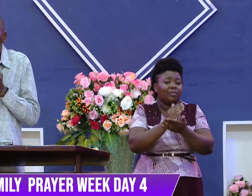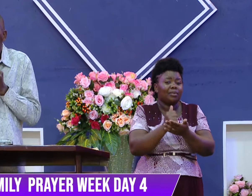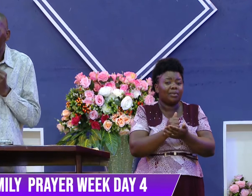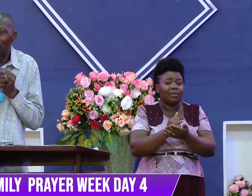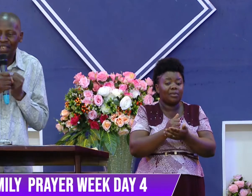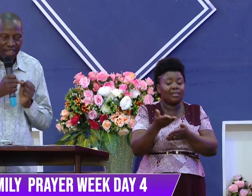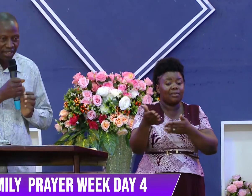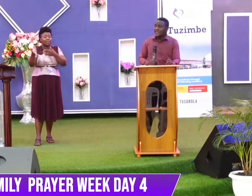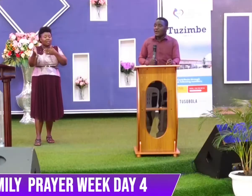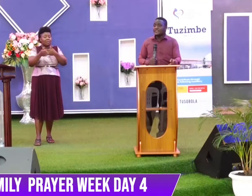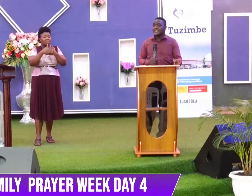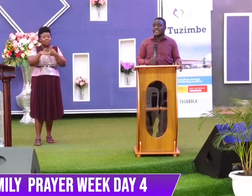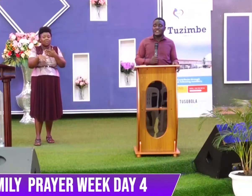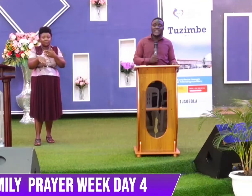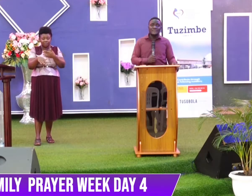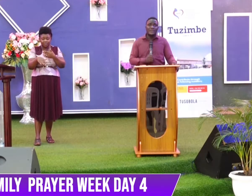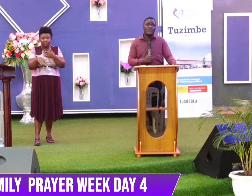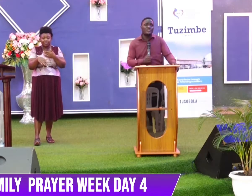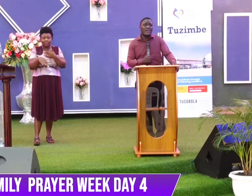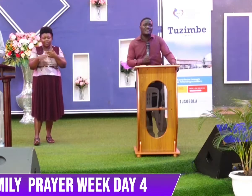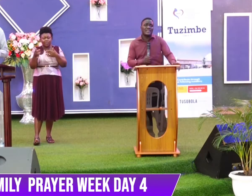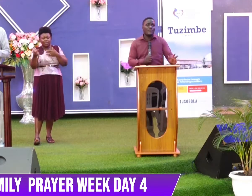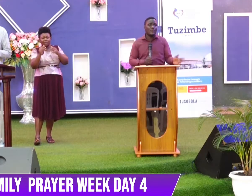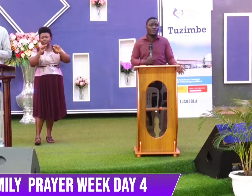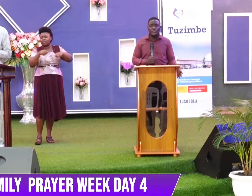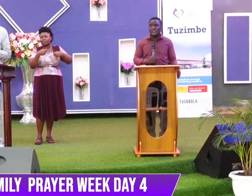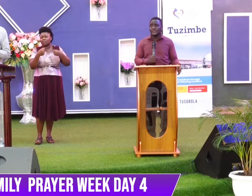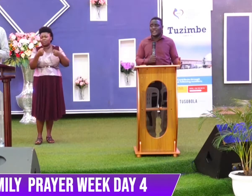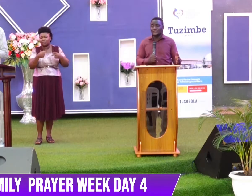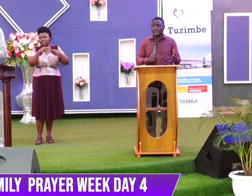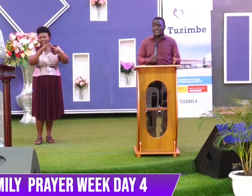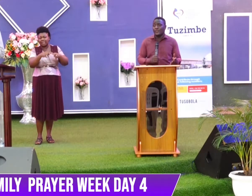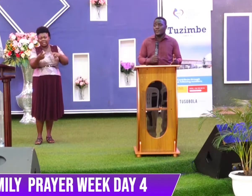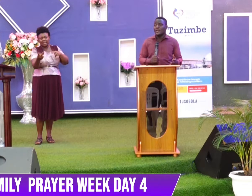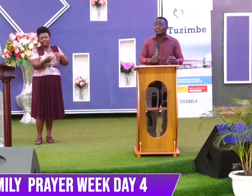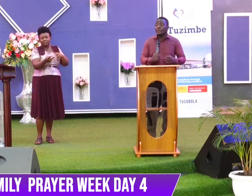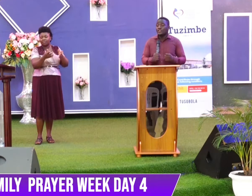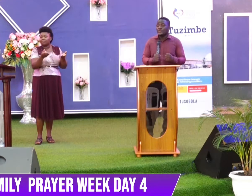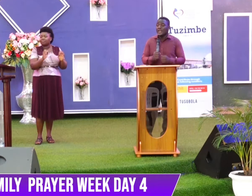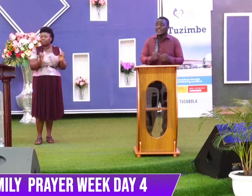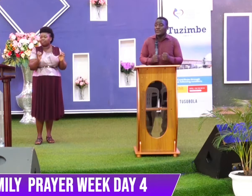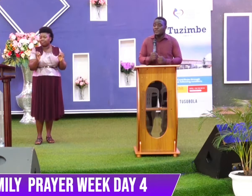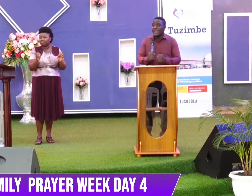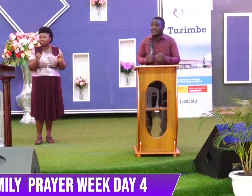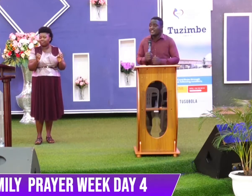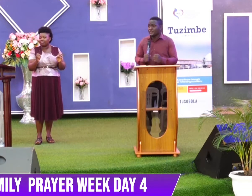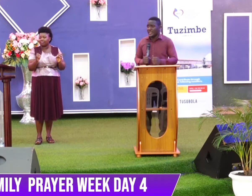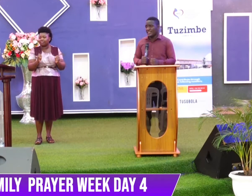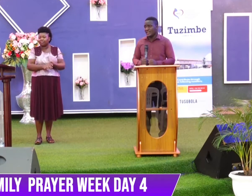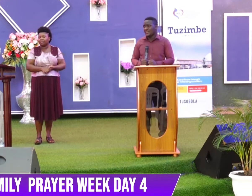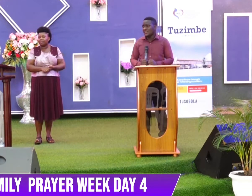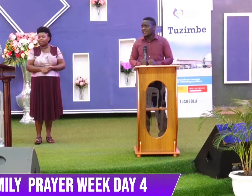the wife starts asking the husband, won't you have some walk? No, they told us to stay home because you cannot bear